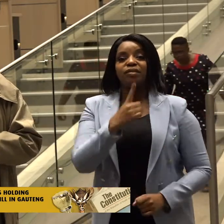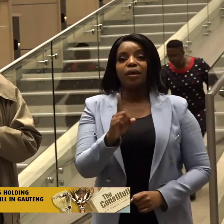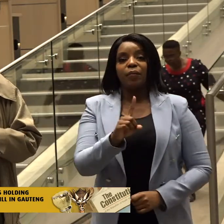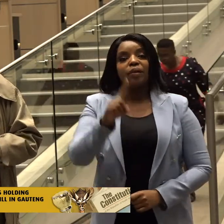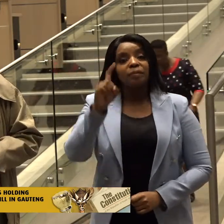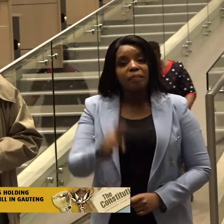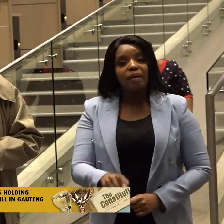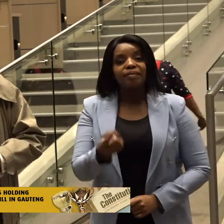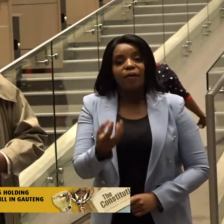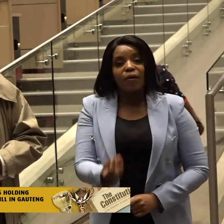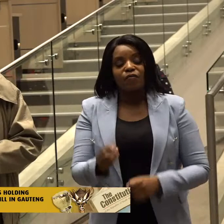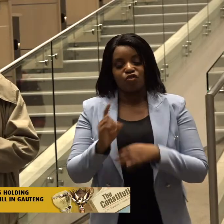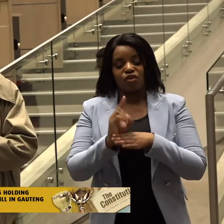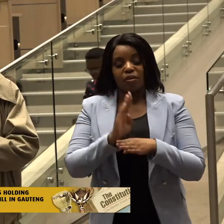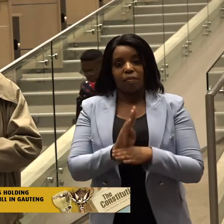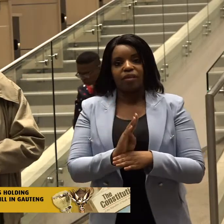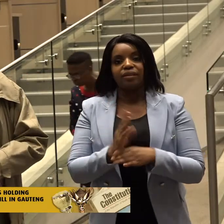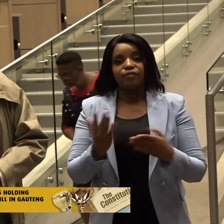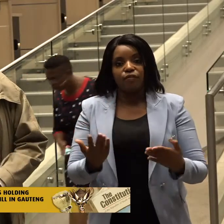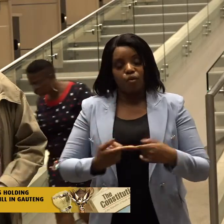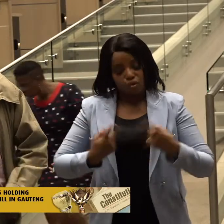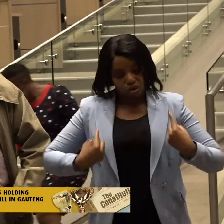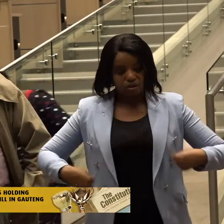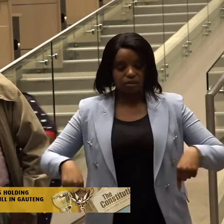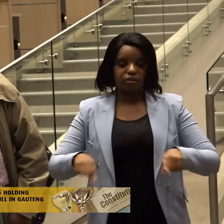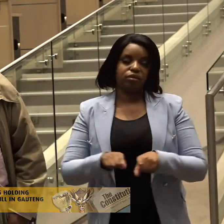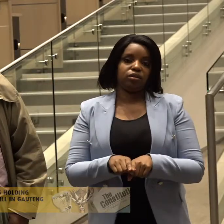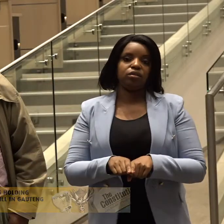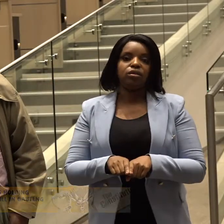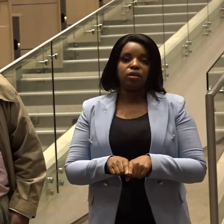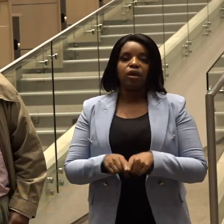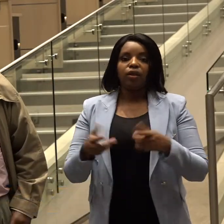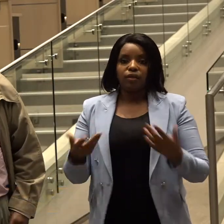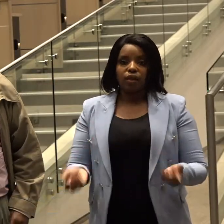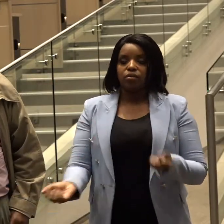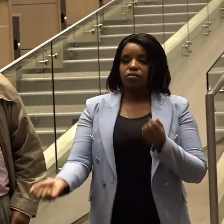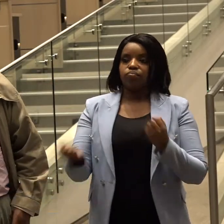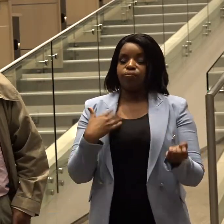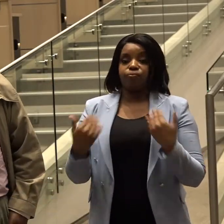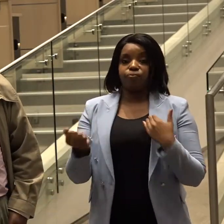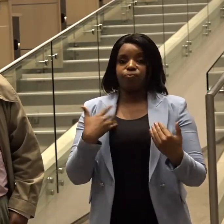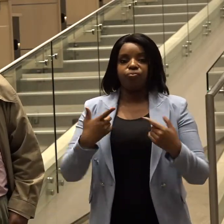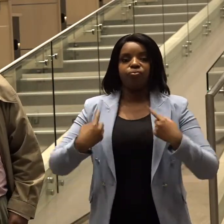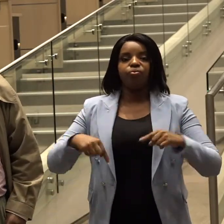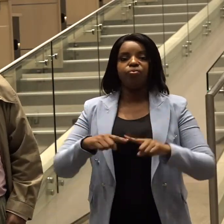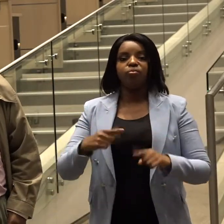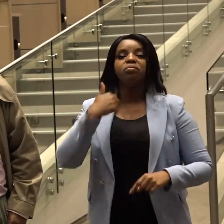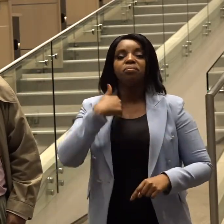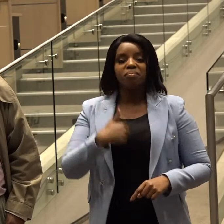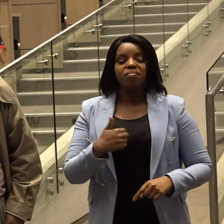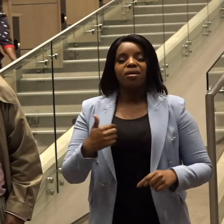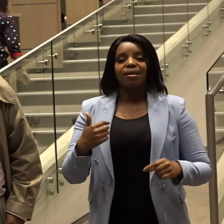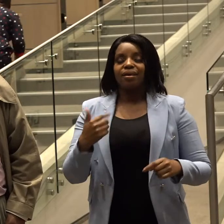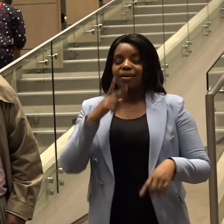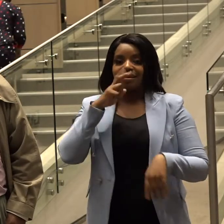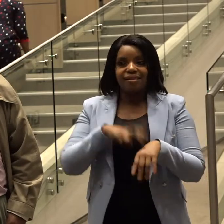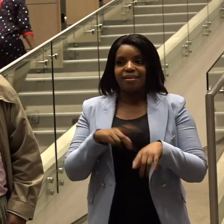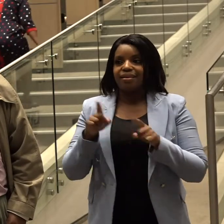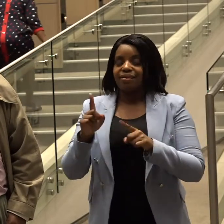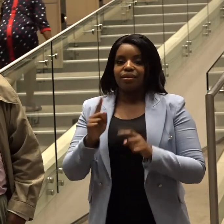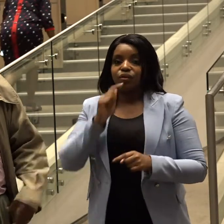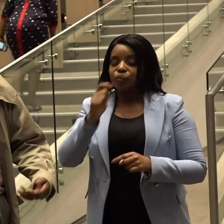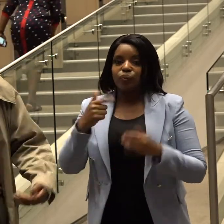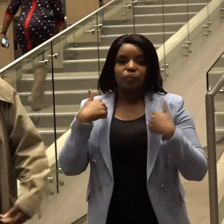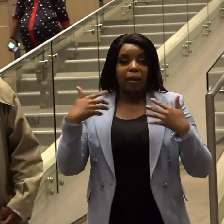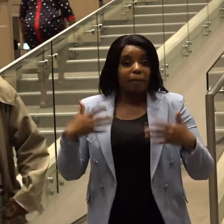call us every now and then I'm also going to write and send it through because we need this and I'm glad you know really came back